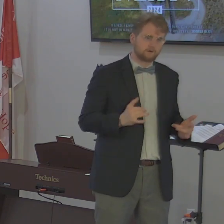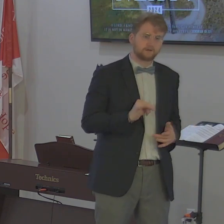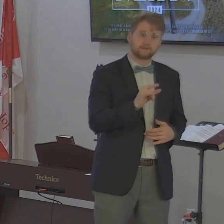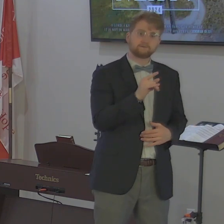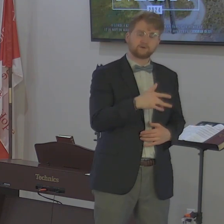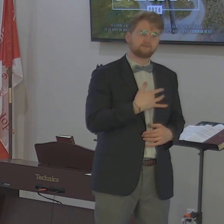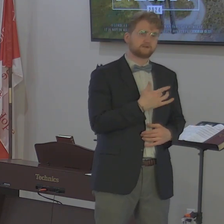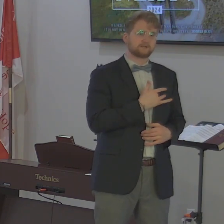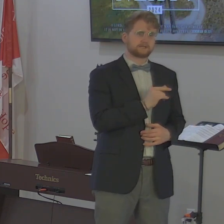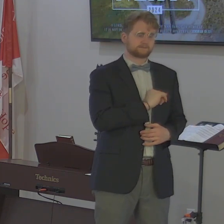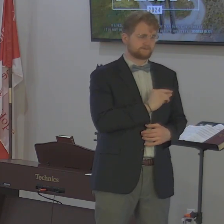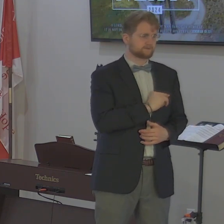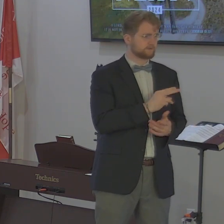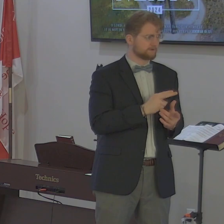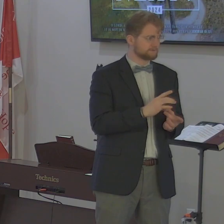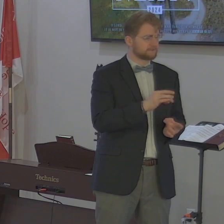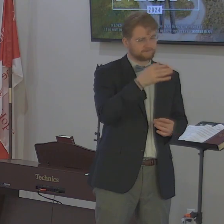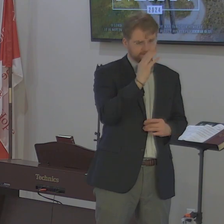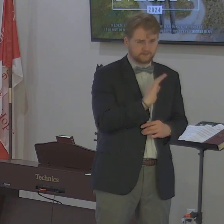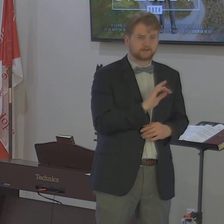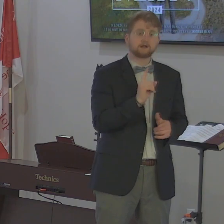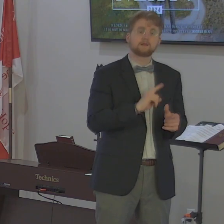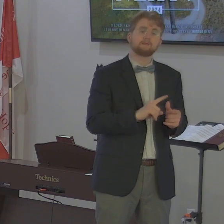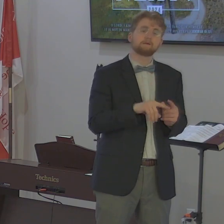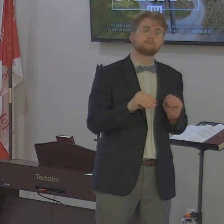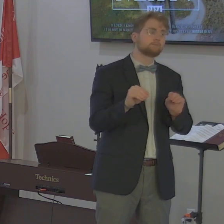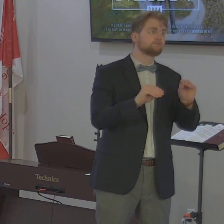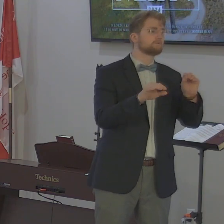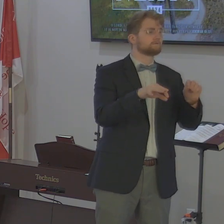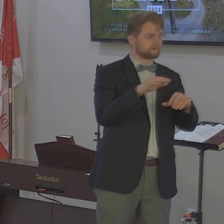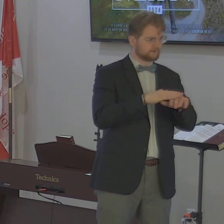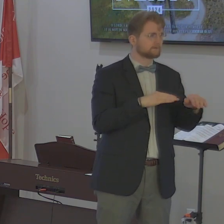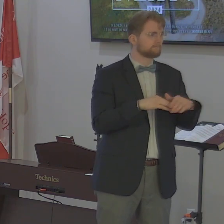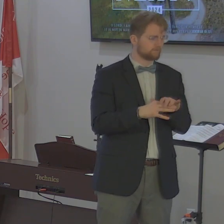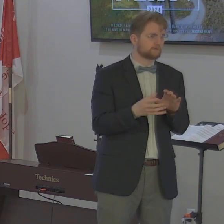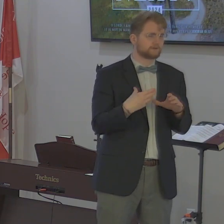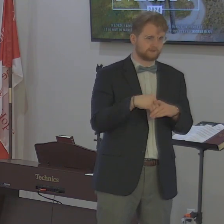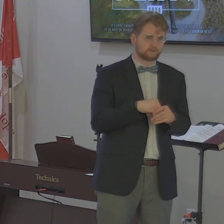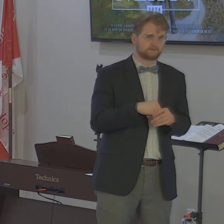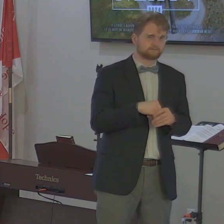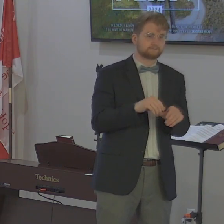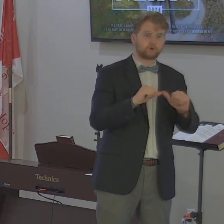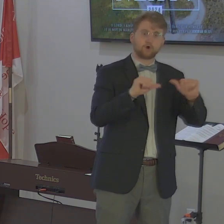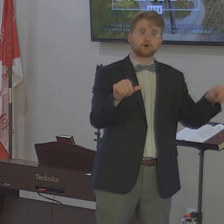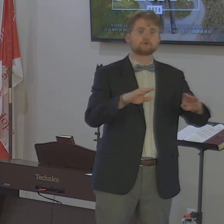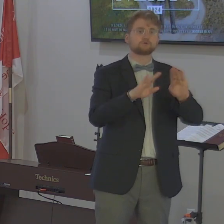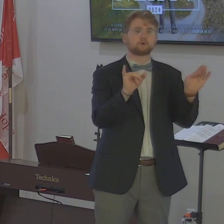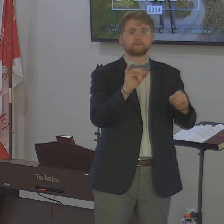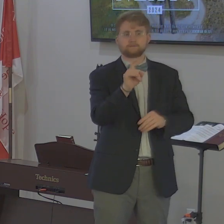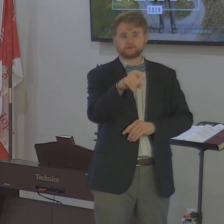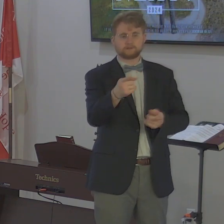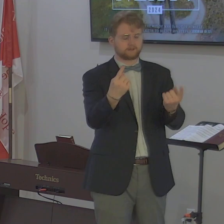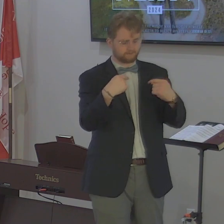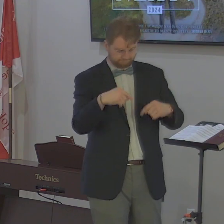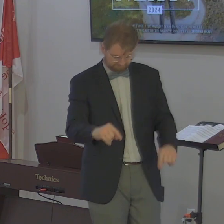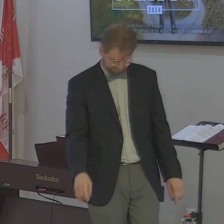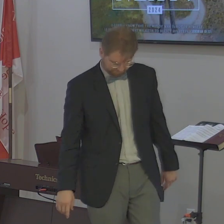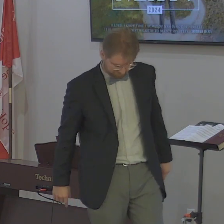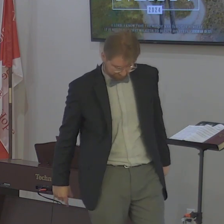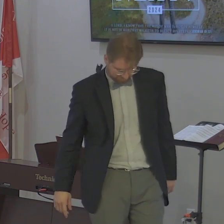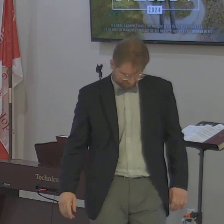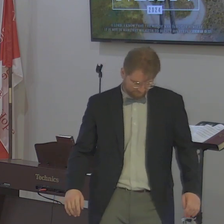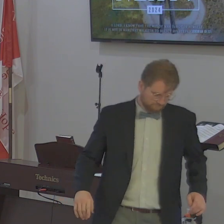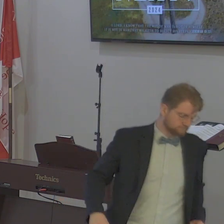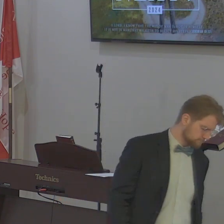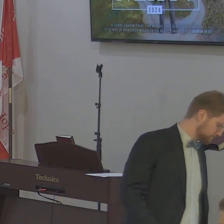feeling the pricks of the Holy Spirit of God, then move and find comfort in them. The altar's open. If you need to come up here, you can stay there. It's fine.